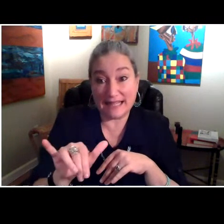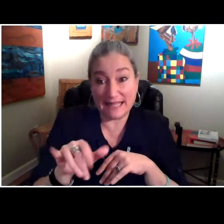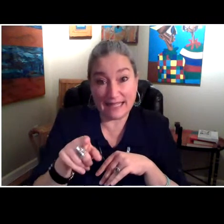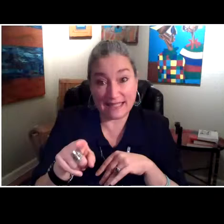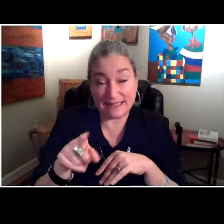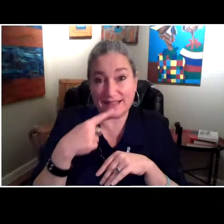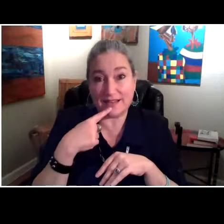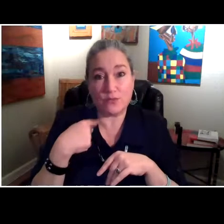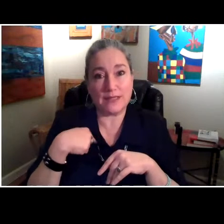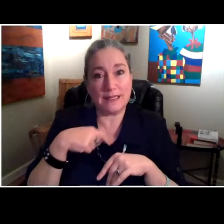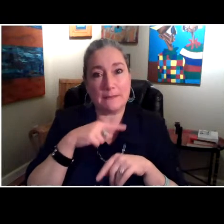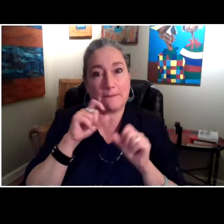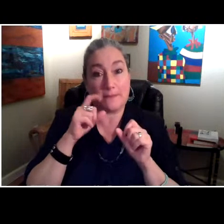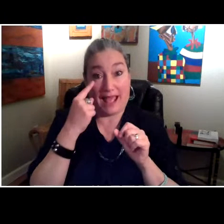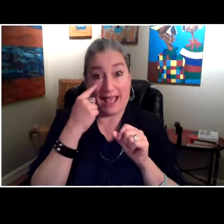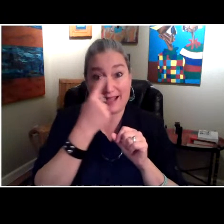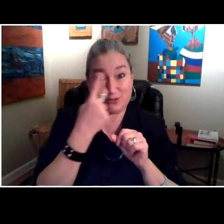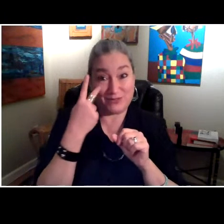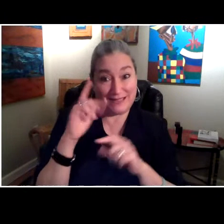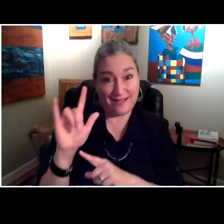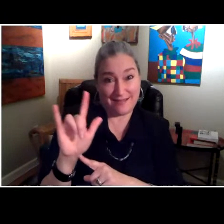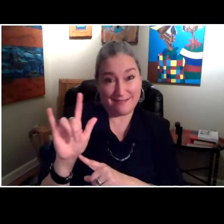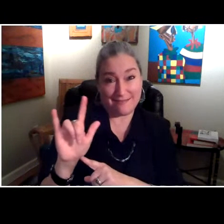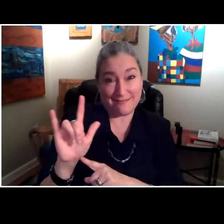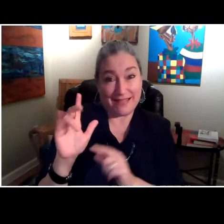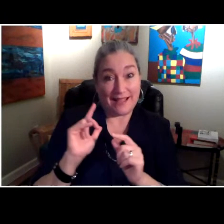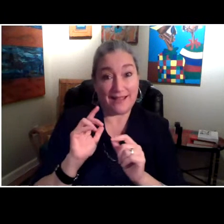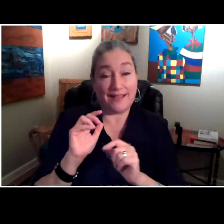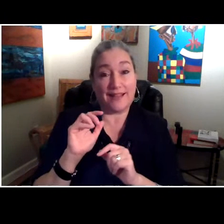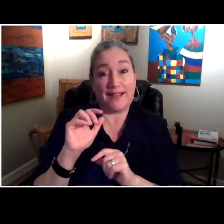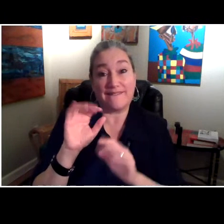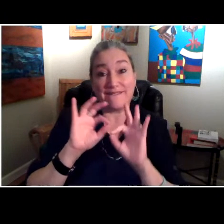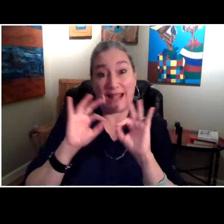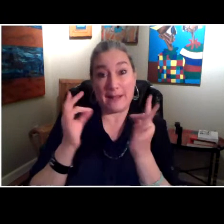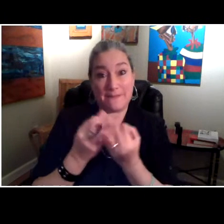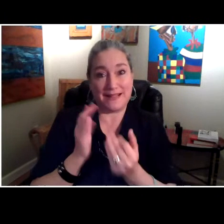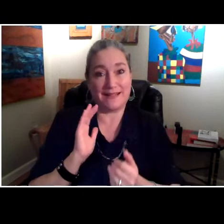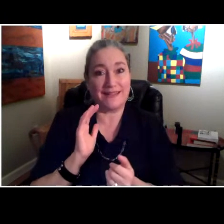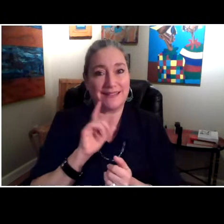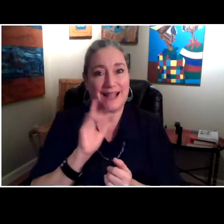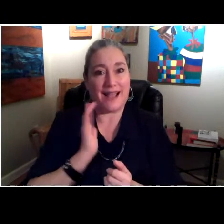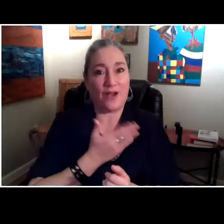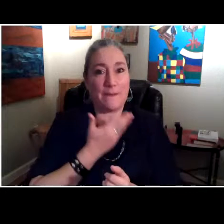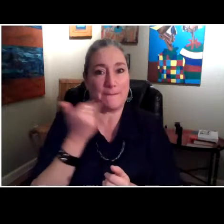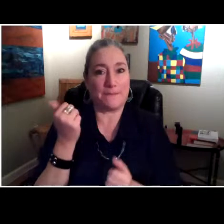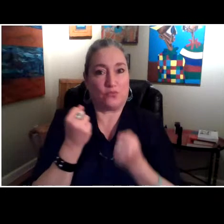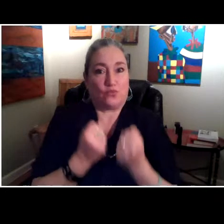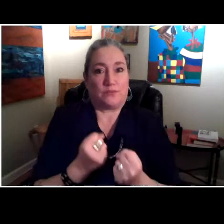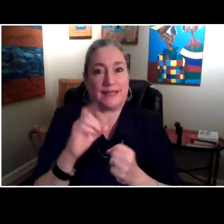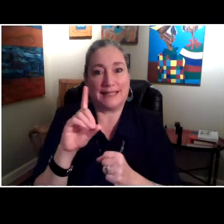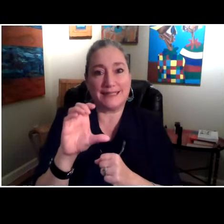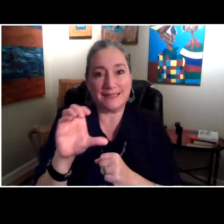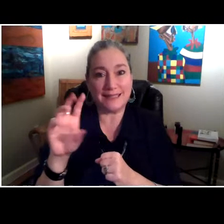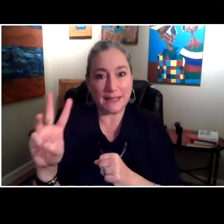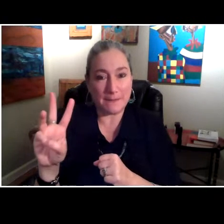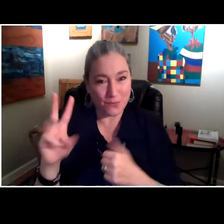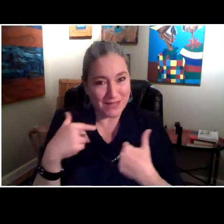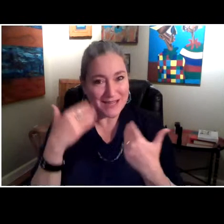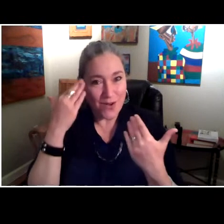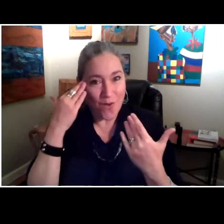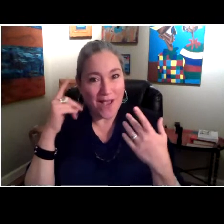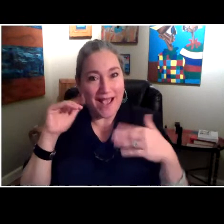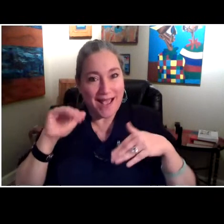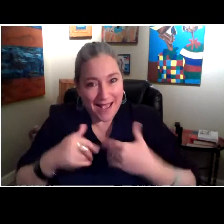even telling hearing parents about it. Emily shares that in this image, there's an I love you